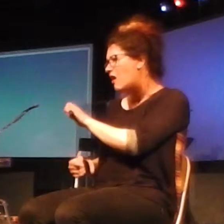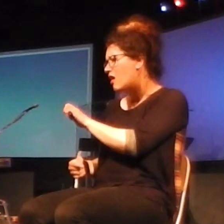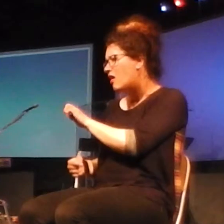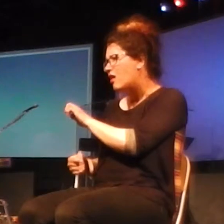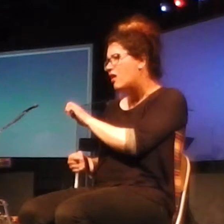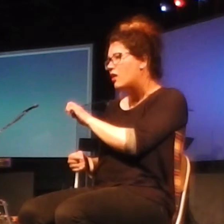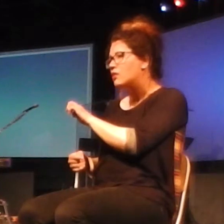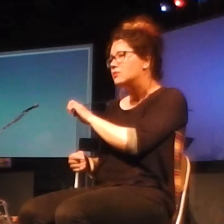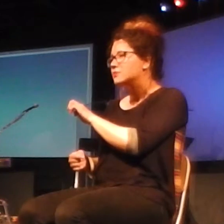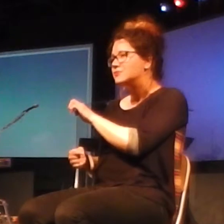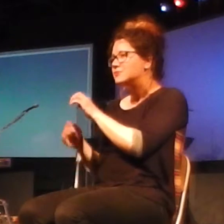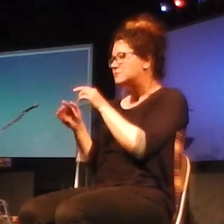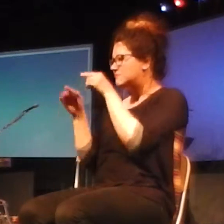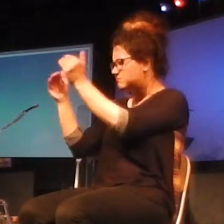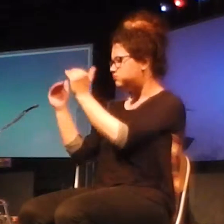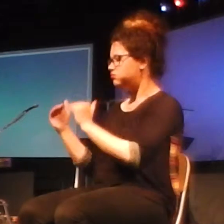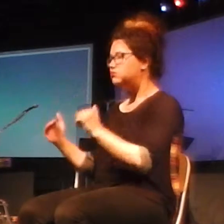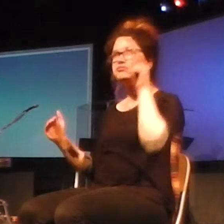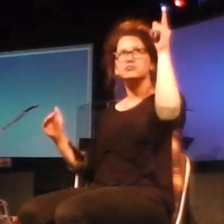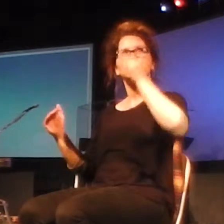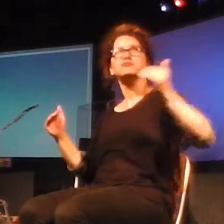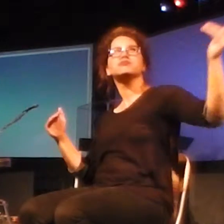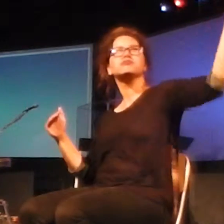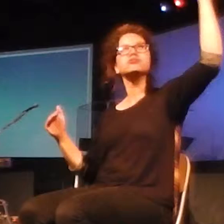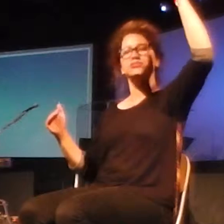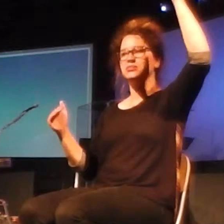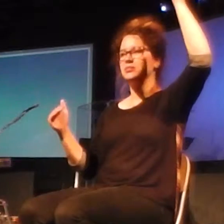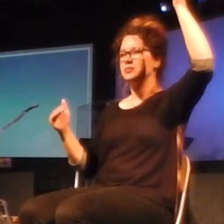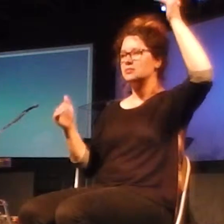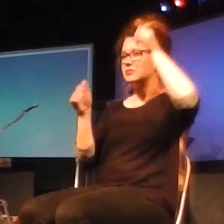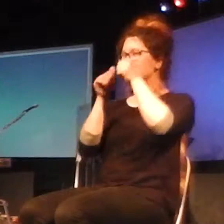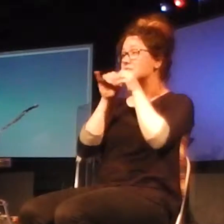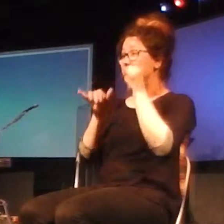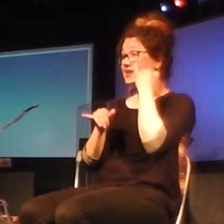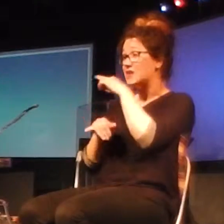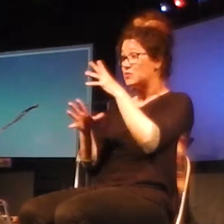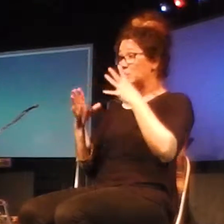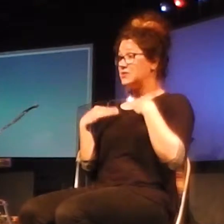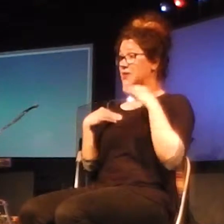And may you be blessed as you know him. Everyone who received that said.